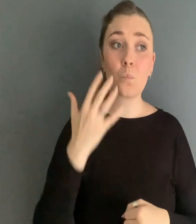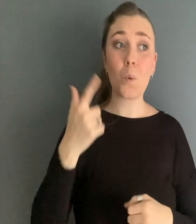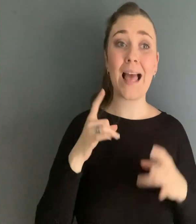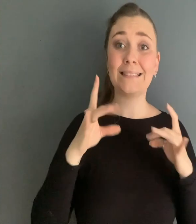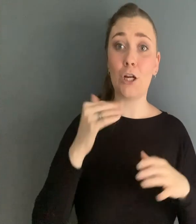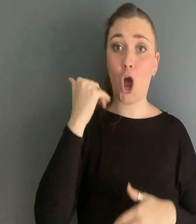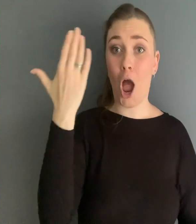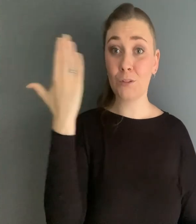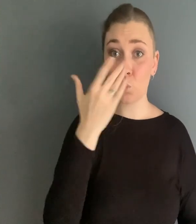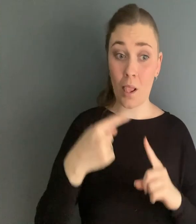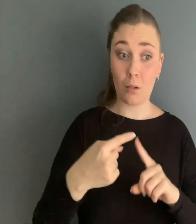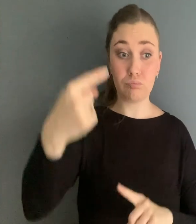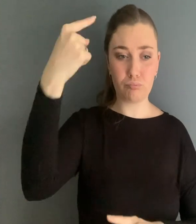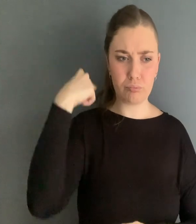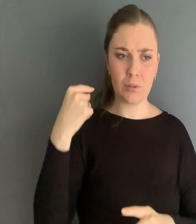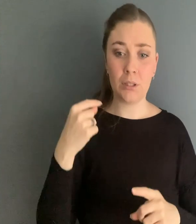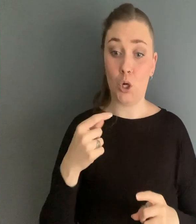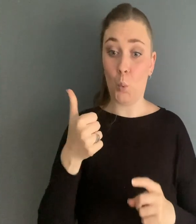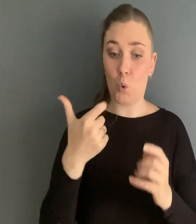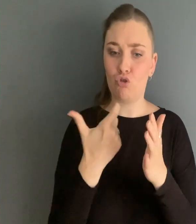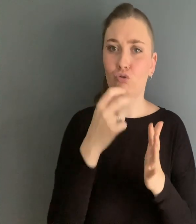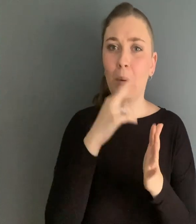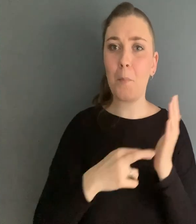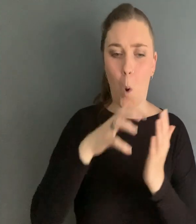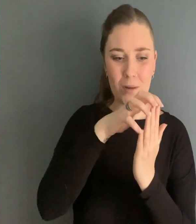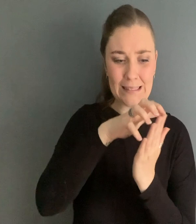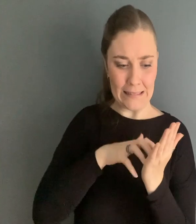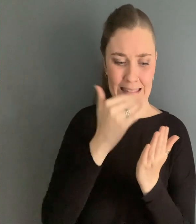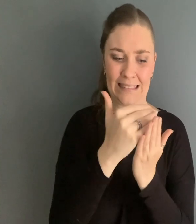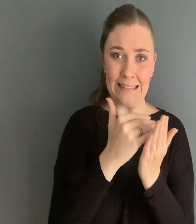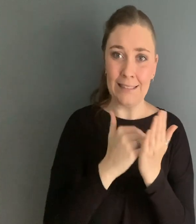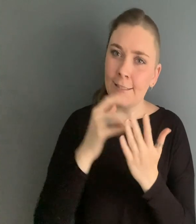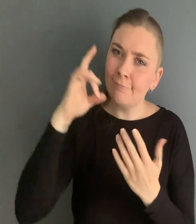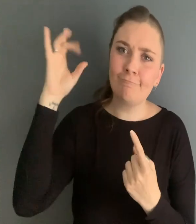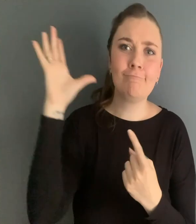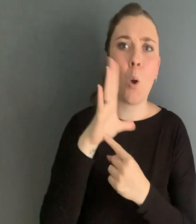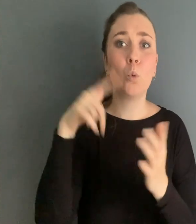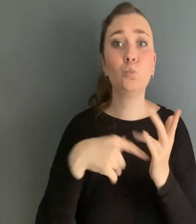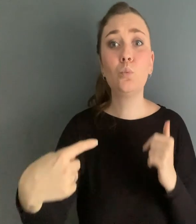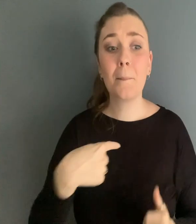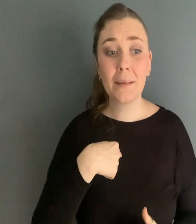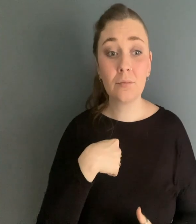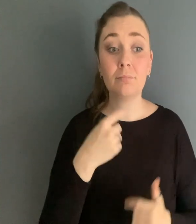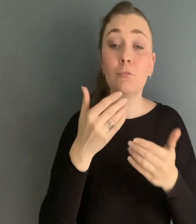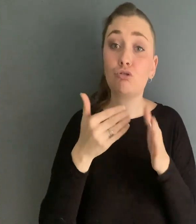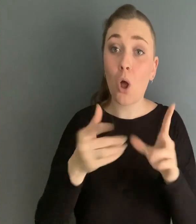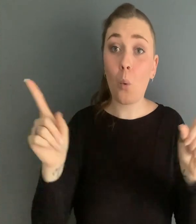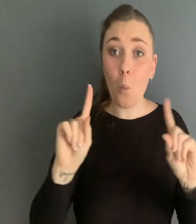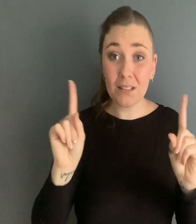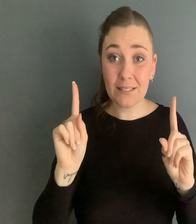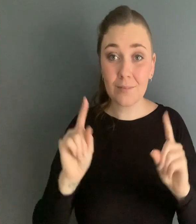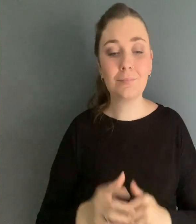started high school, a great report card has meant a lot to me. What this has resulted in